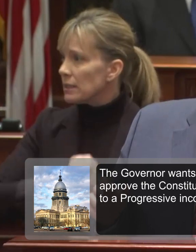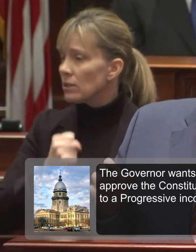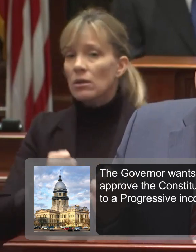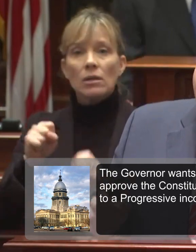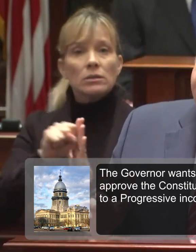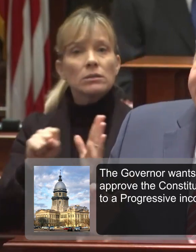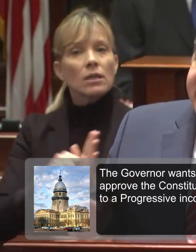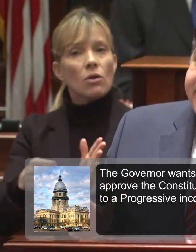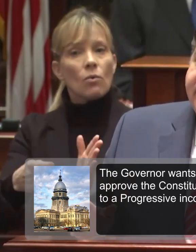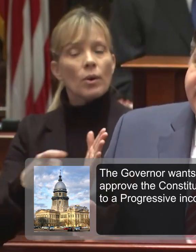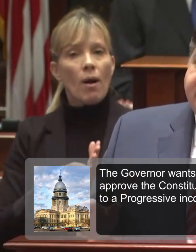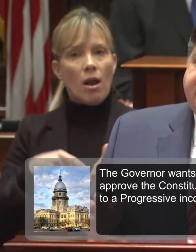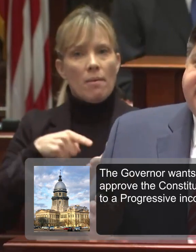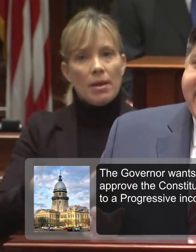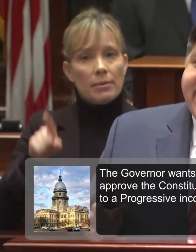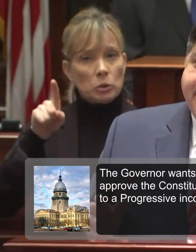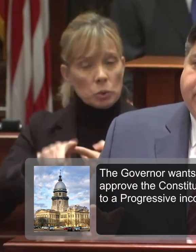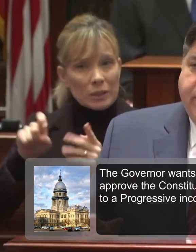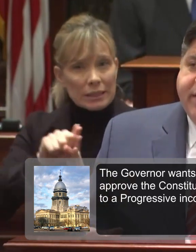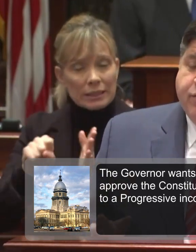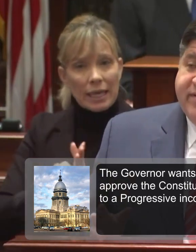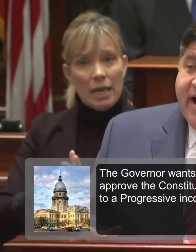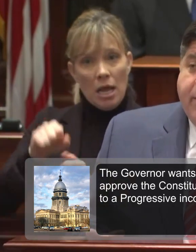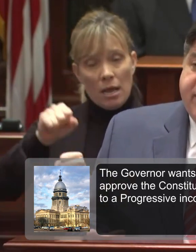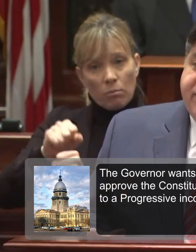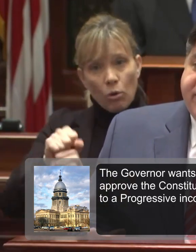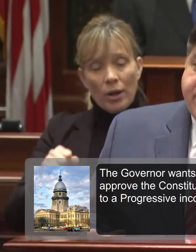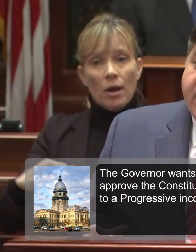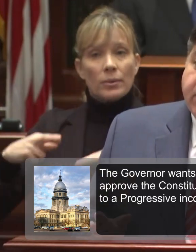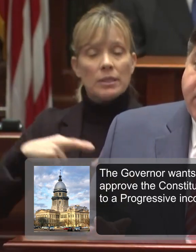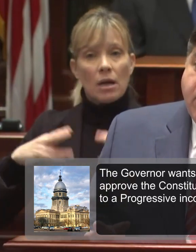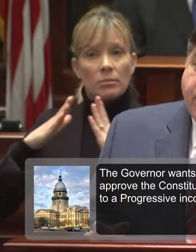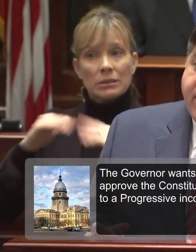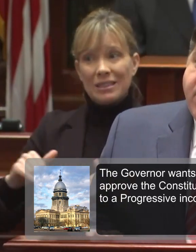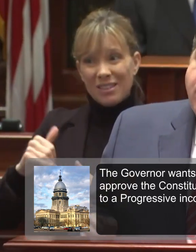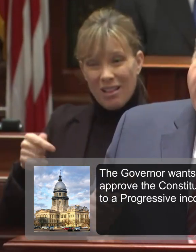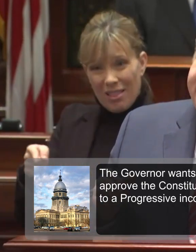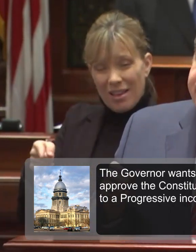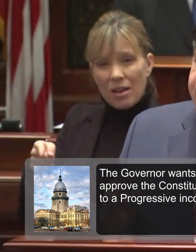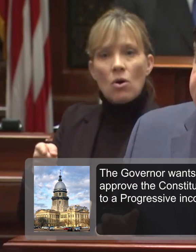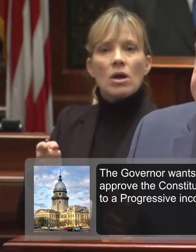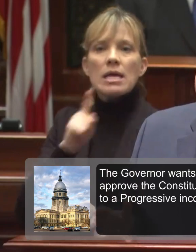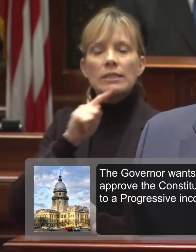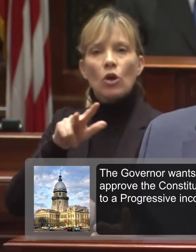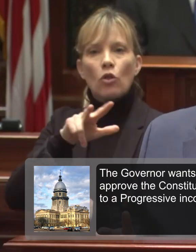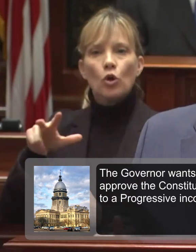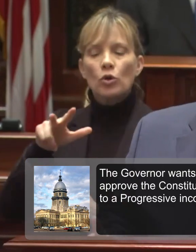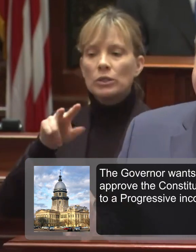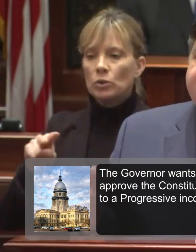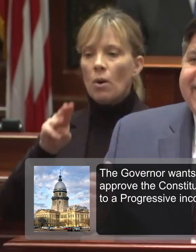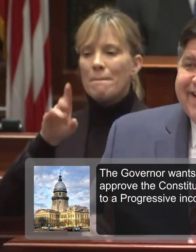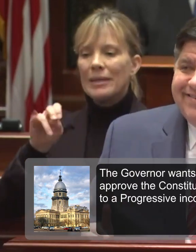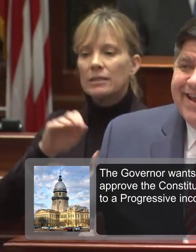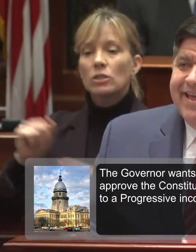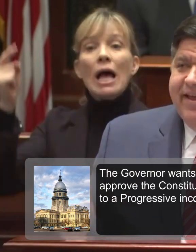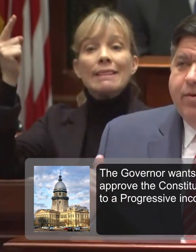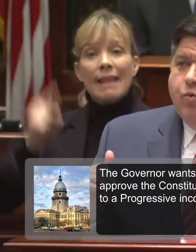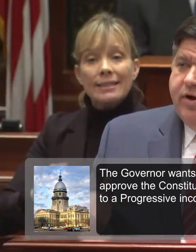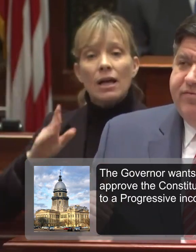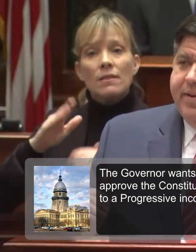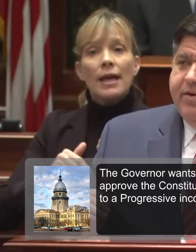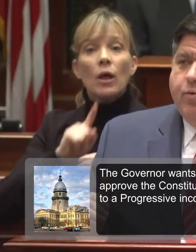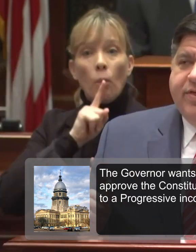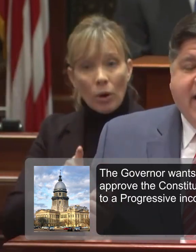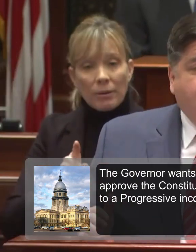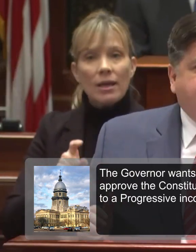the state's required payment to the state employees' retirement system alone will be $32 million less than it